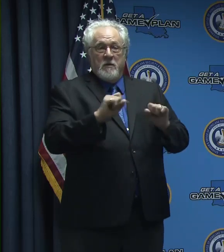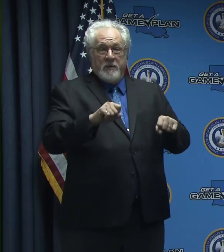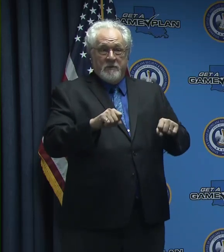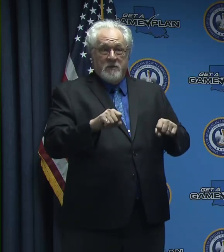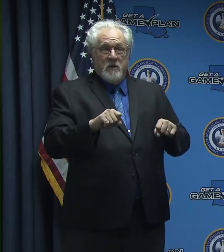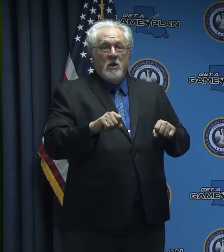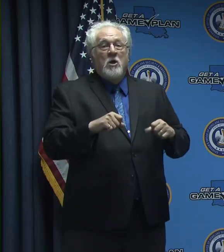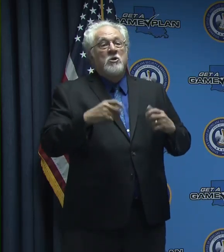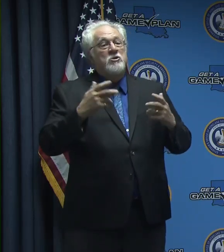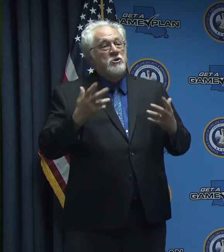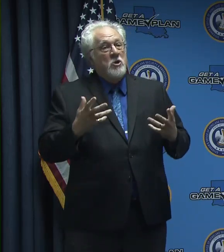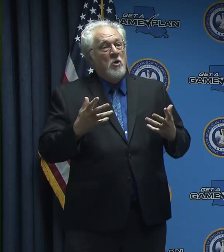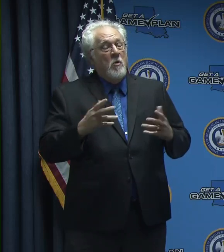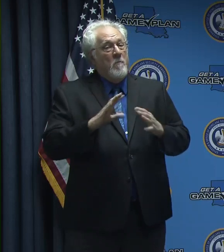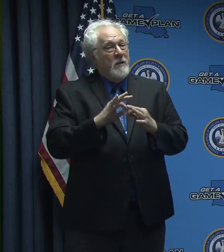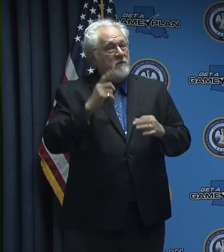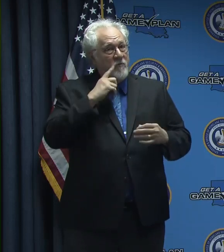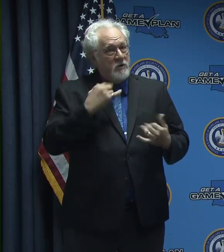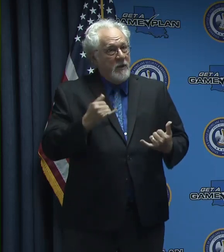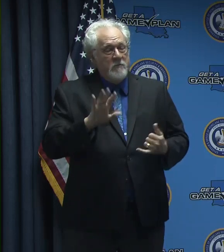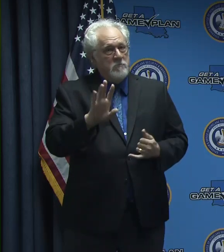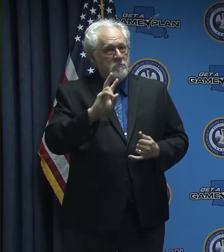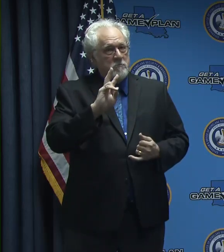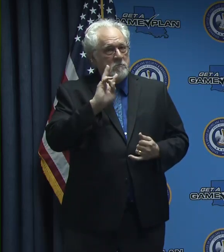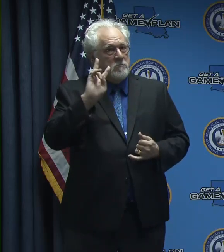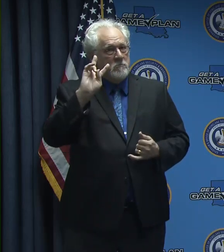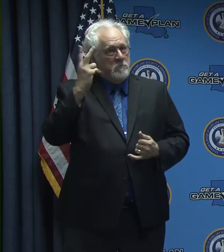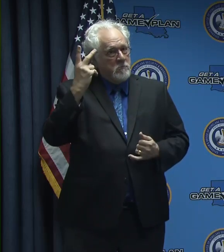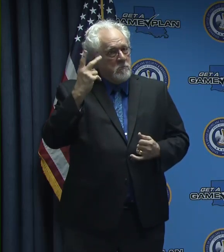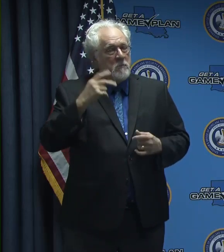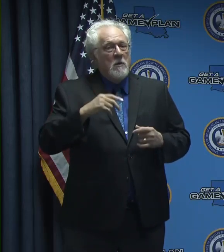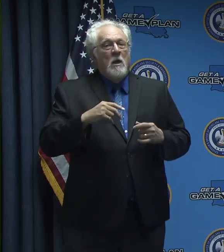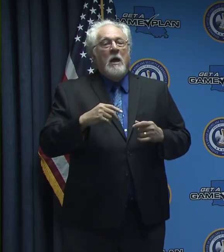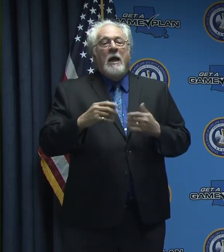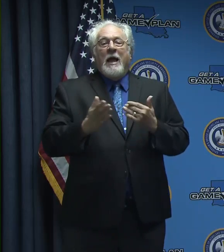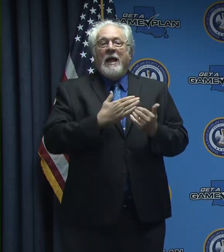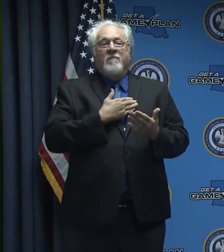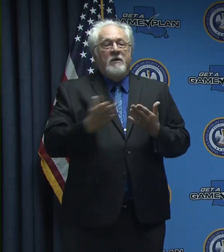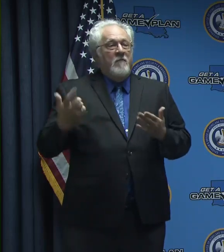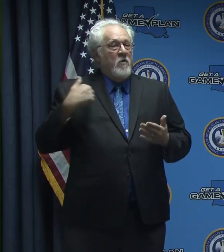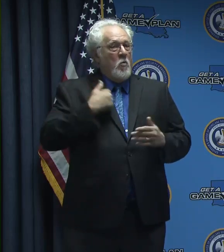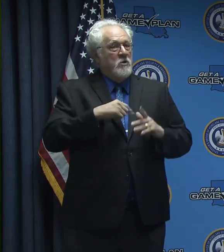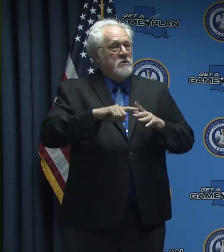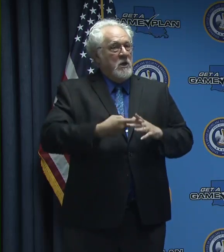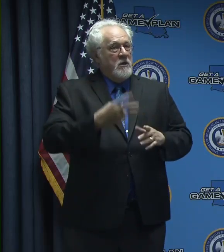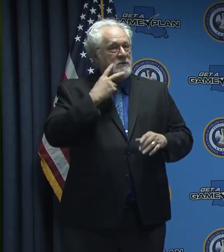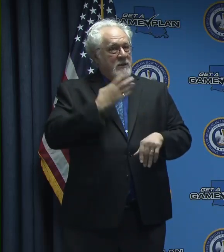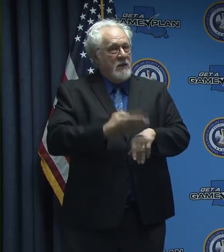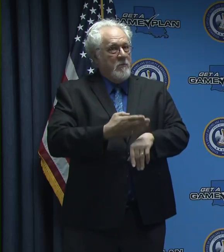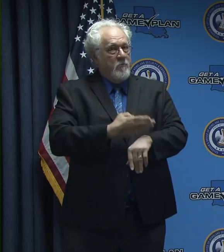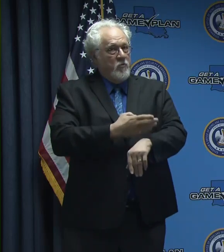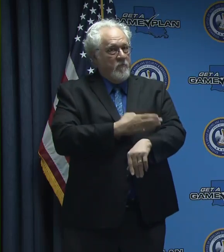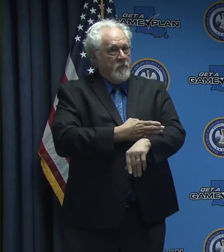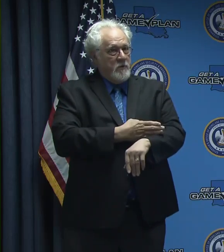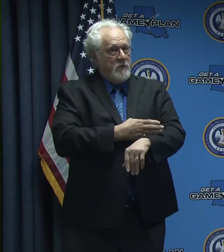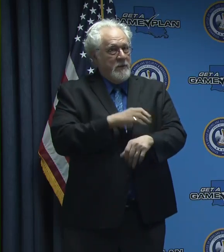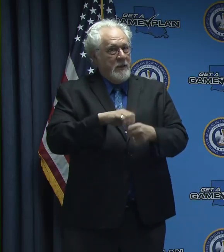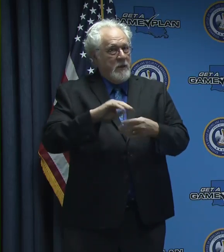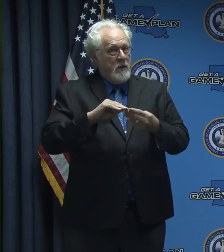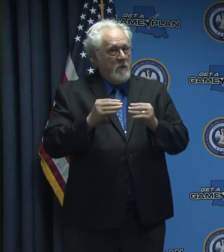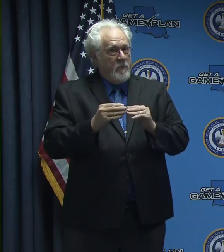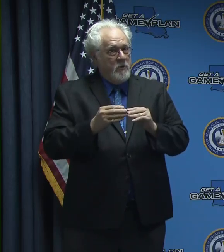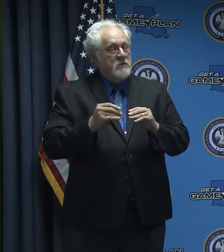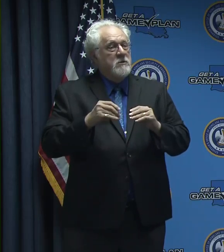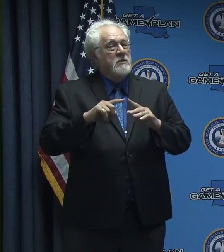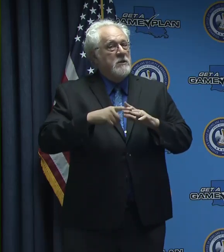message for today, and I don't want anyone to mistake this, is that even if we are starting to see improvements in the numbers and we're starting to